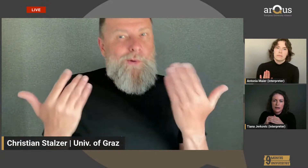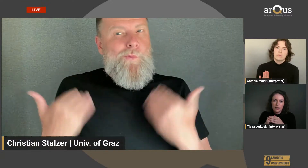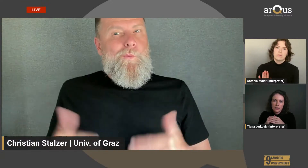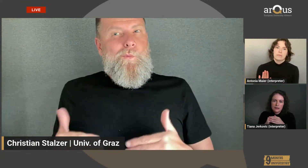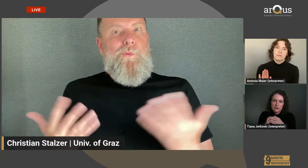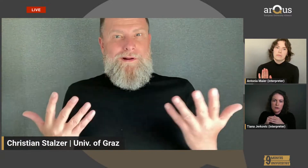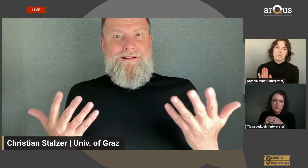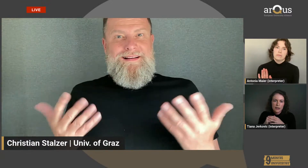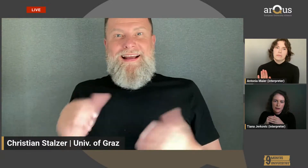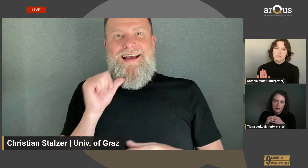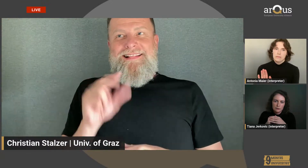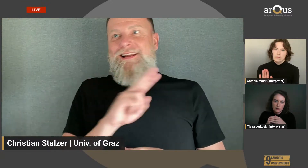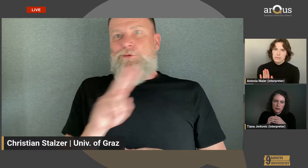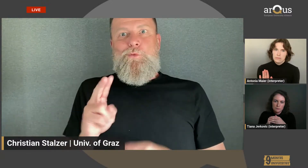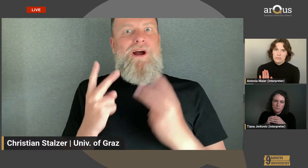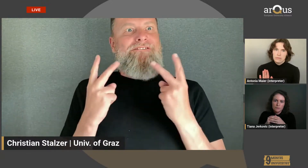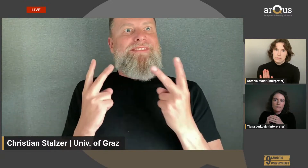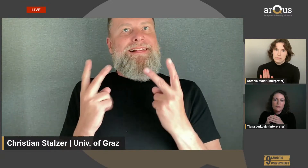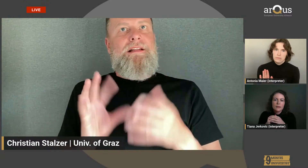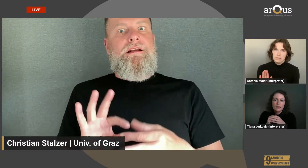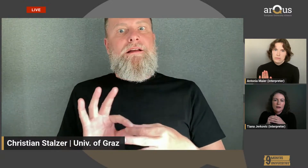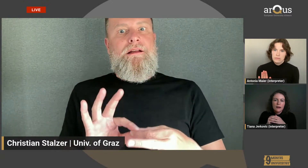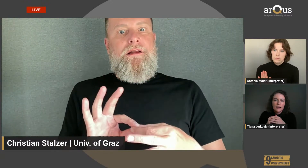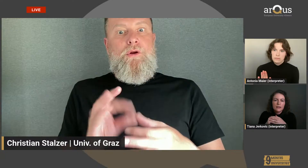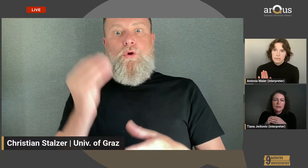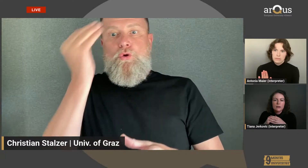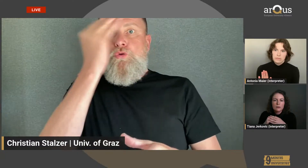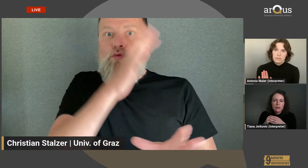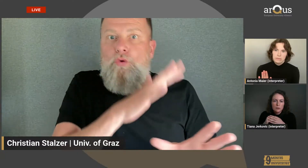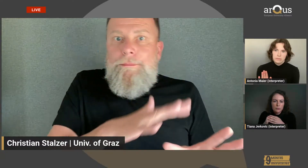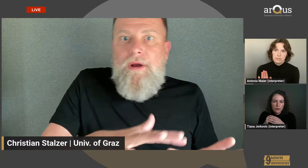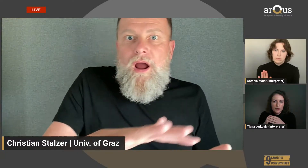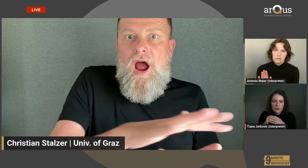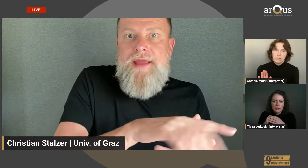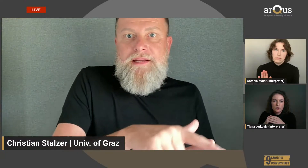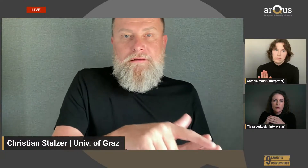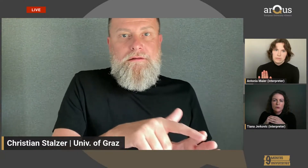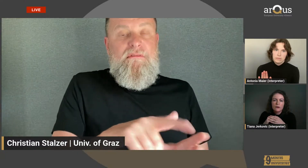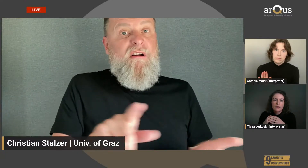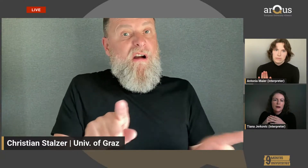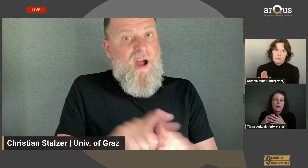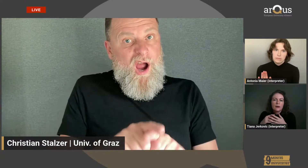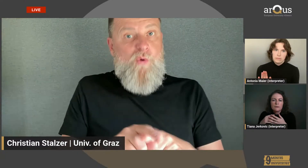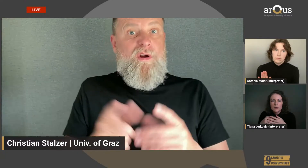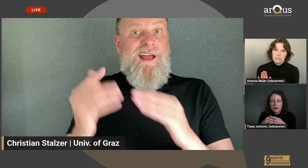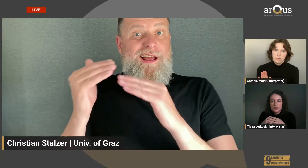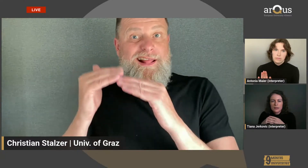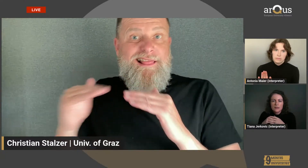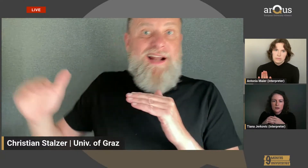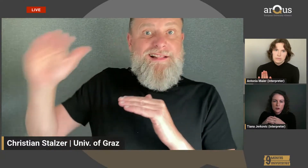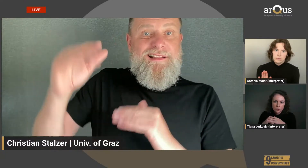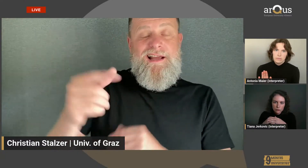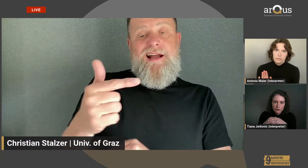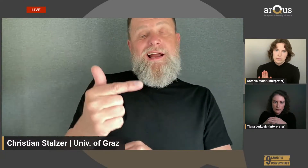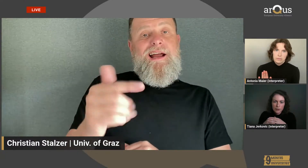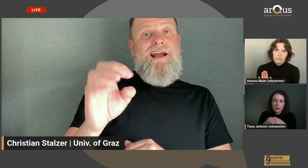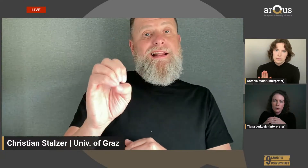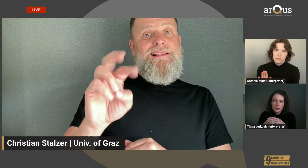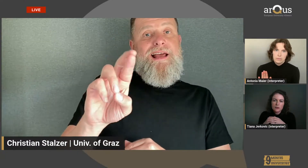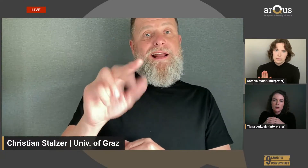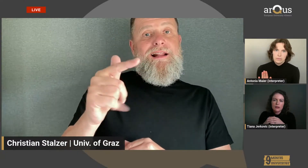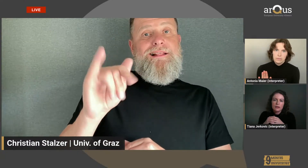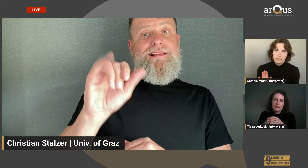they get access to sign language. And it's not only important to think about this in school,